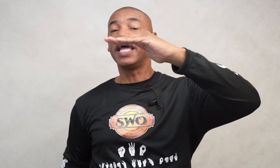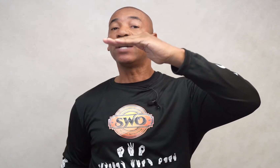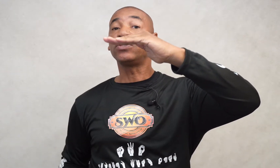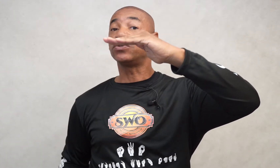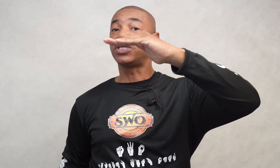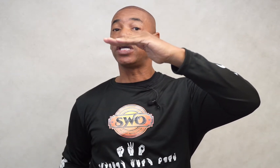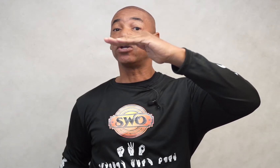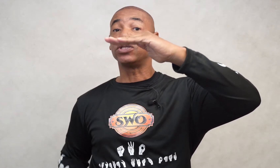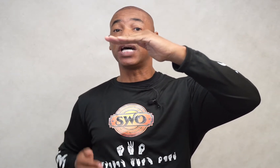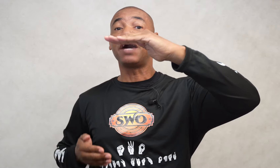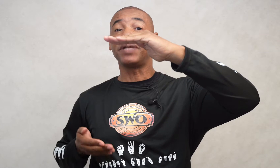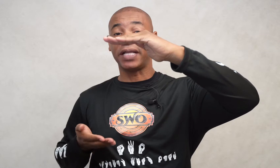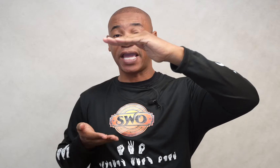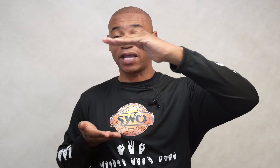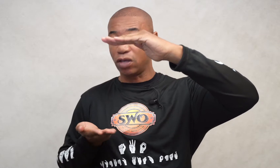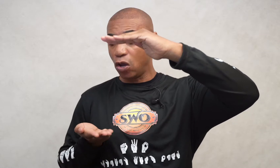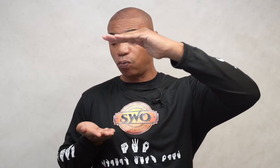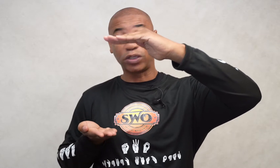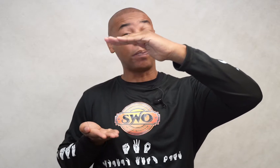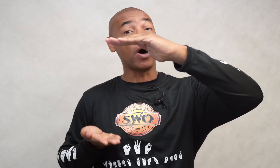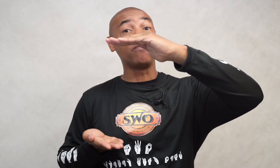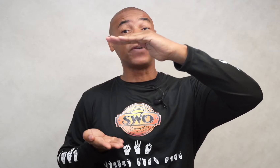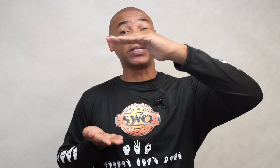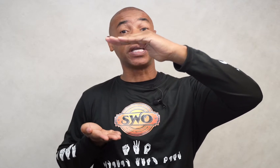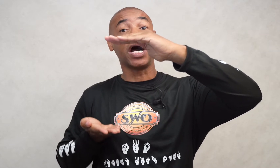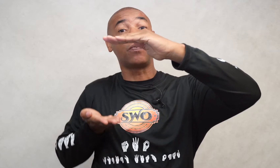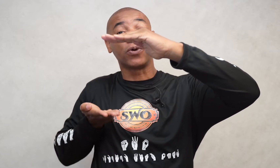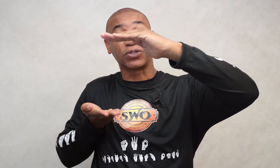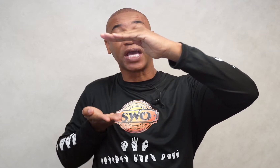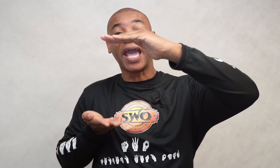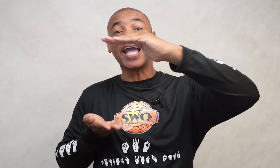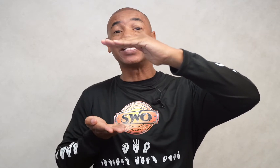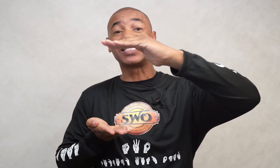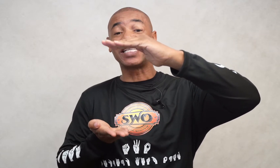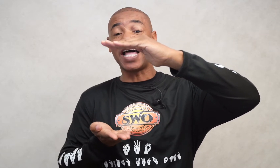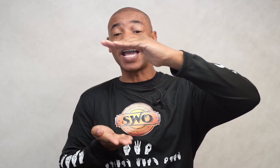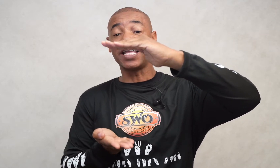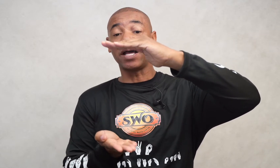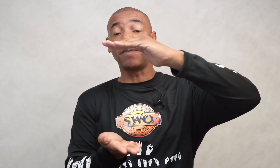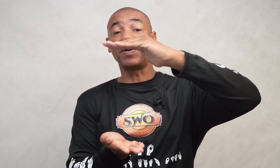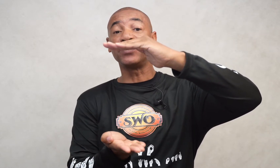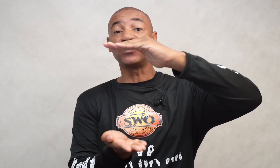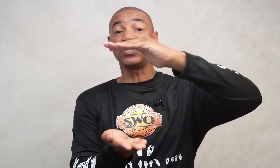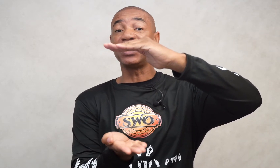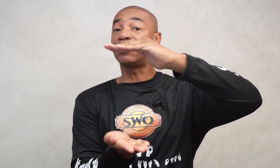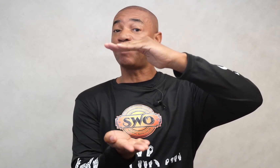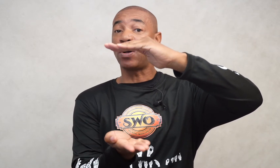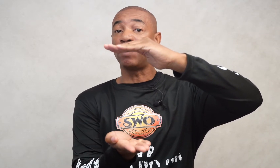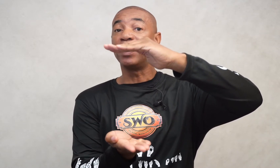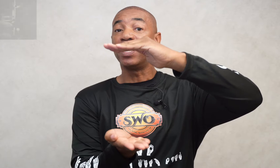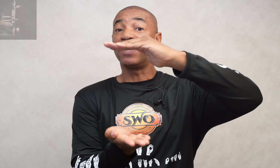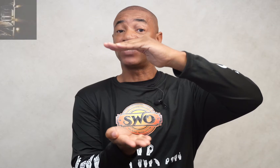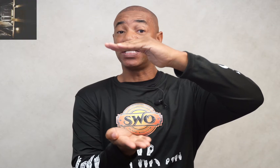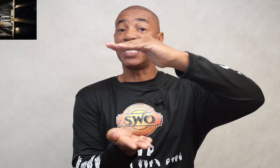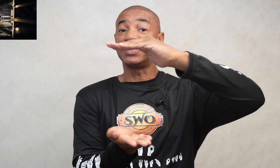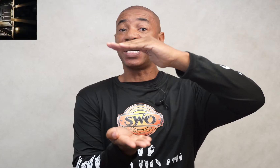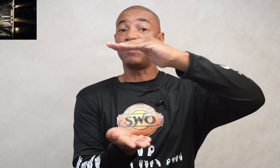you'll take your dominant hand with the palm facing upwards and slide it up underneath the palm of the non-dominant